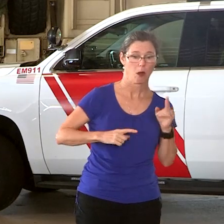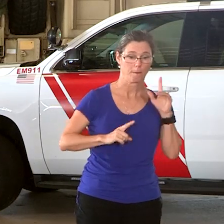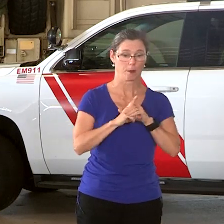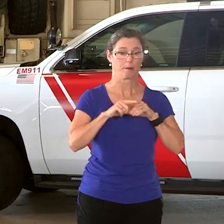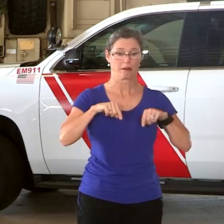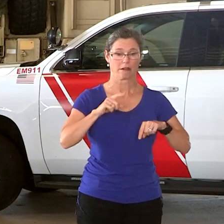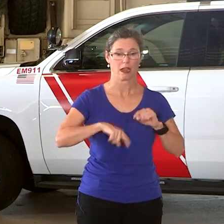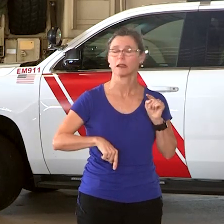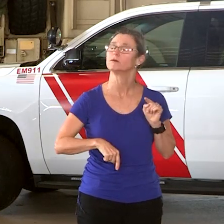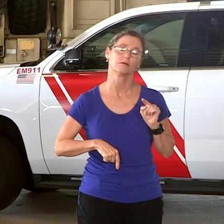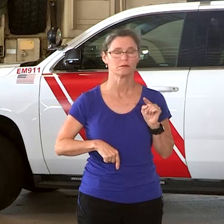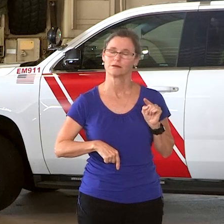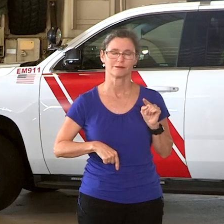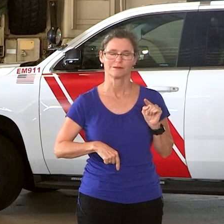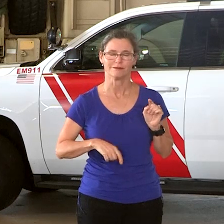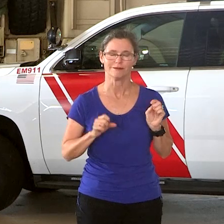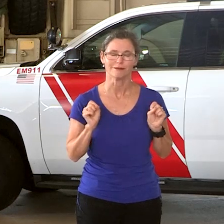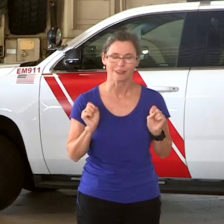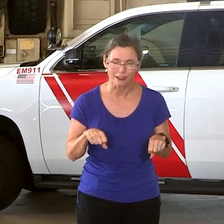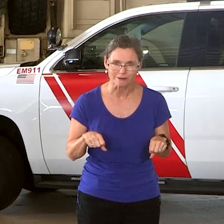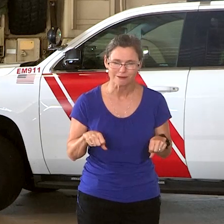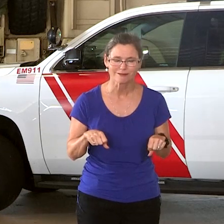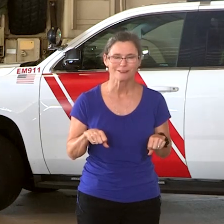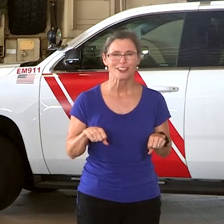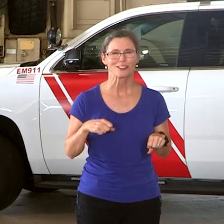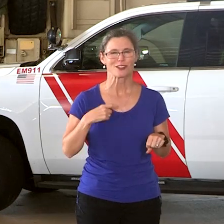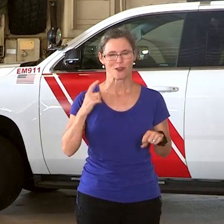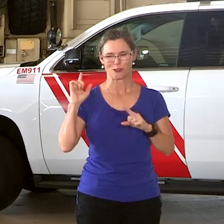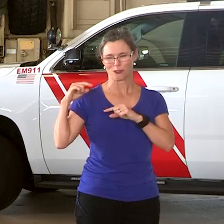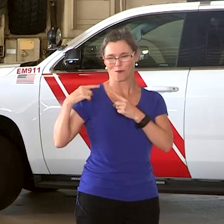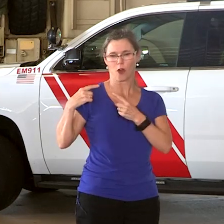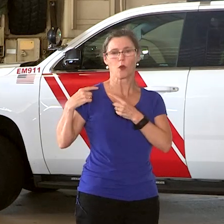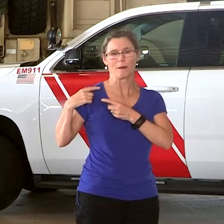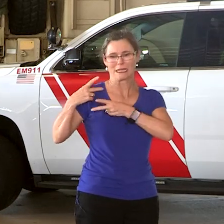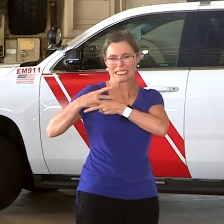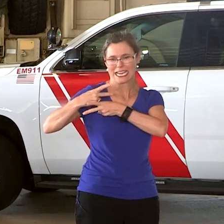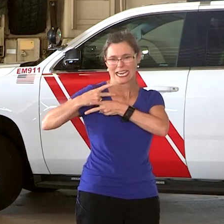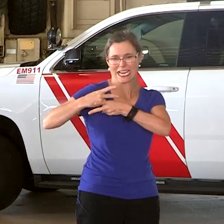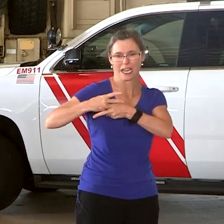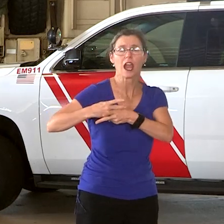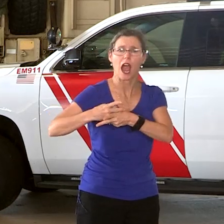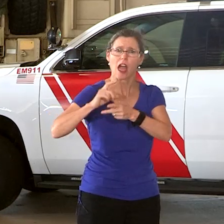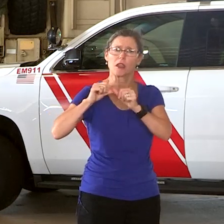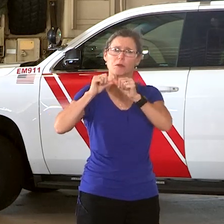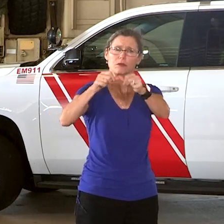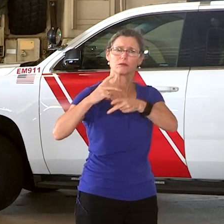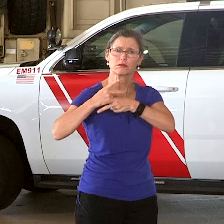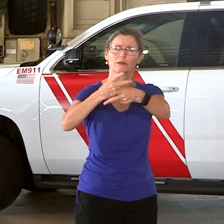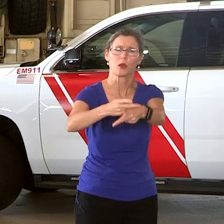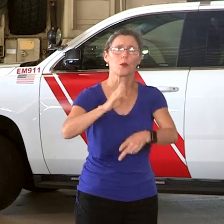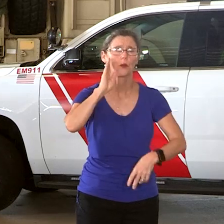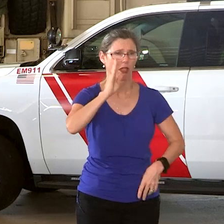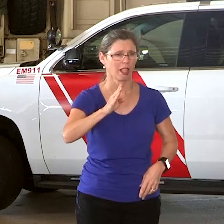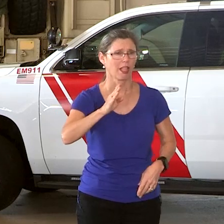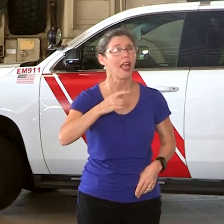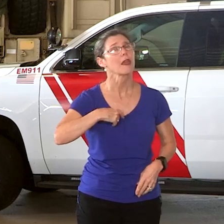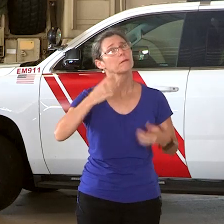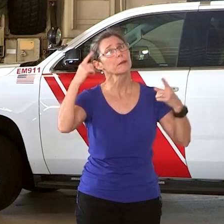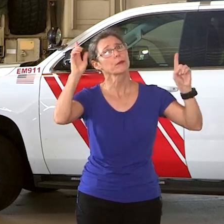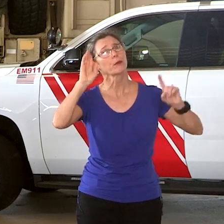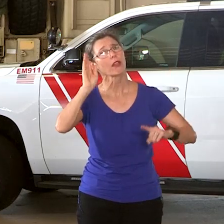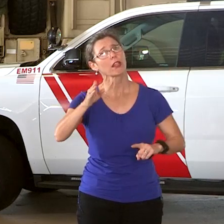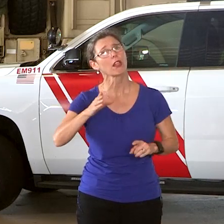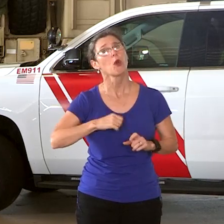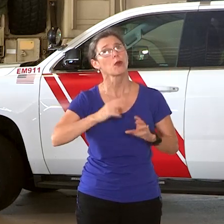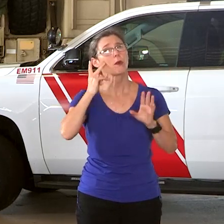7 days, even before that, will make an impact. So I'm very, very optimistic that we are going to get through this. And when we look